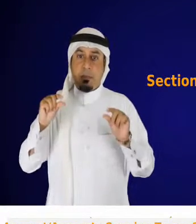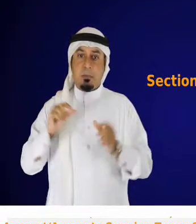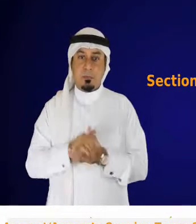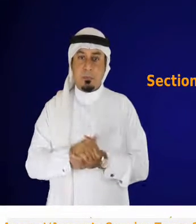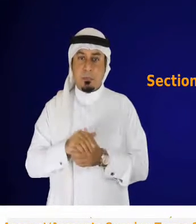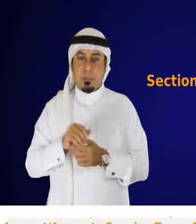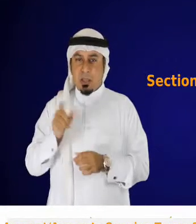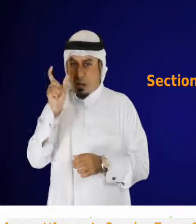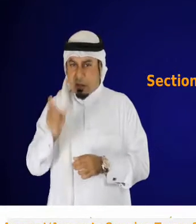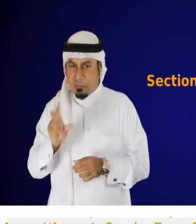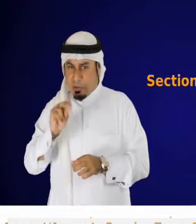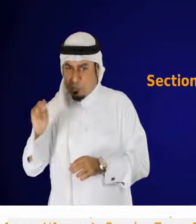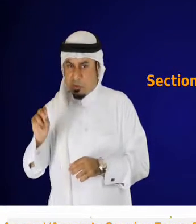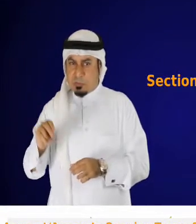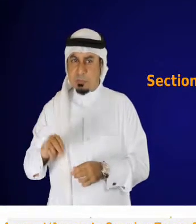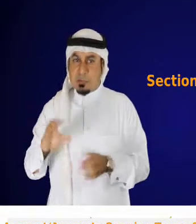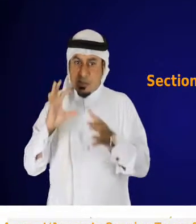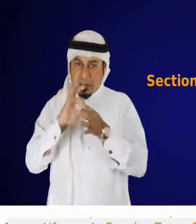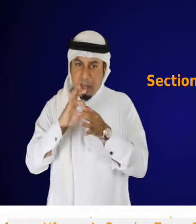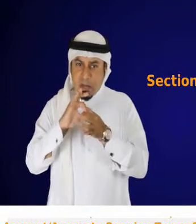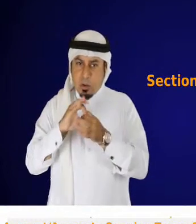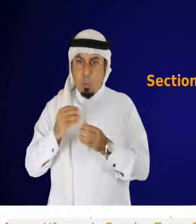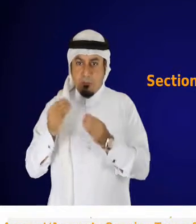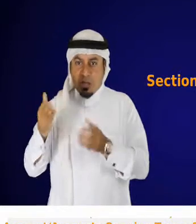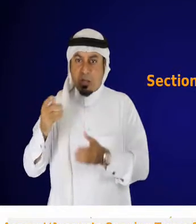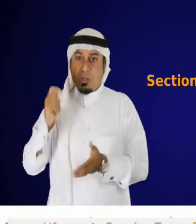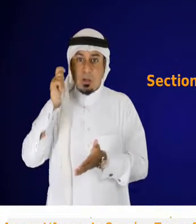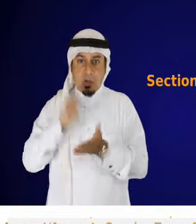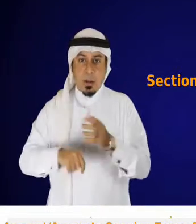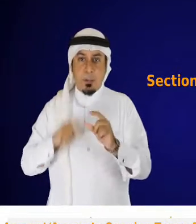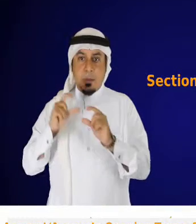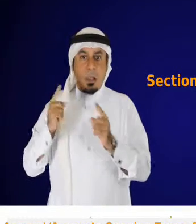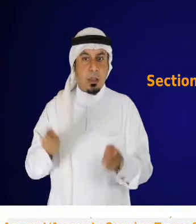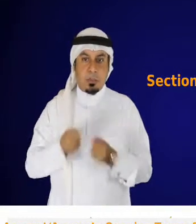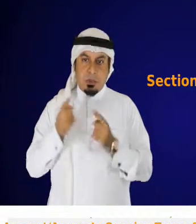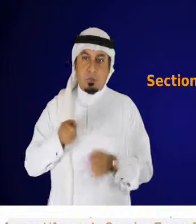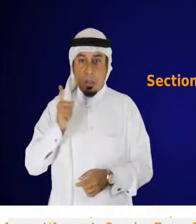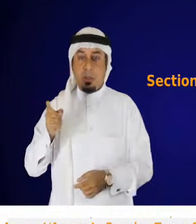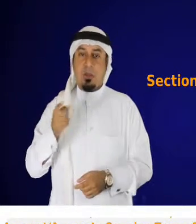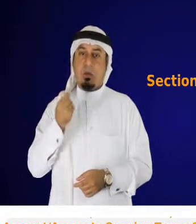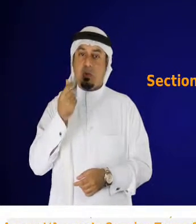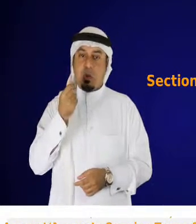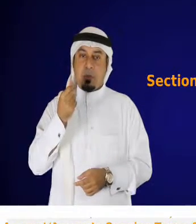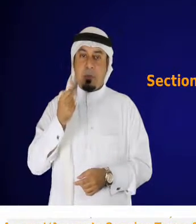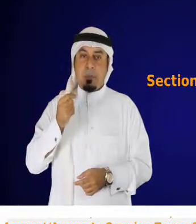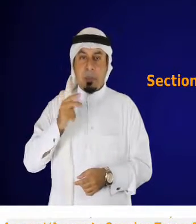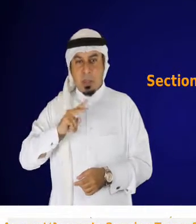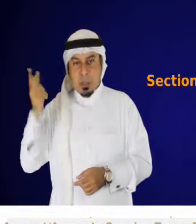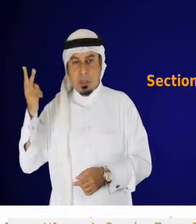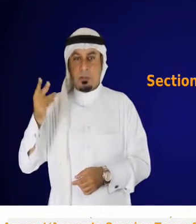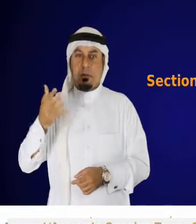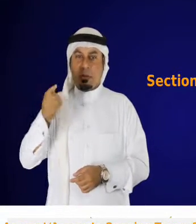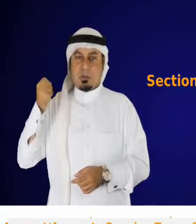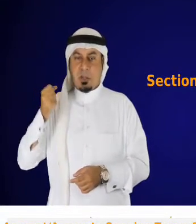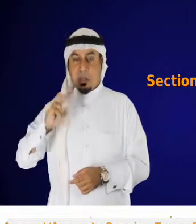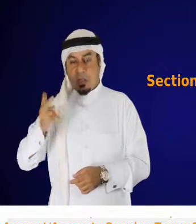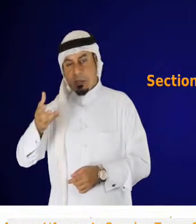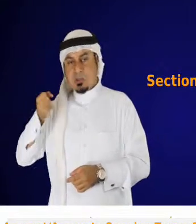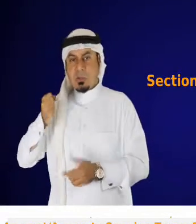2. Interest on debit balance shall be calculated and added on monthly basis to the account based on a 360 days